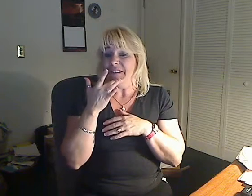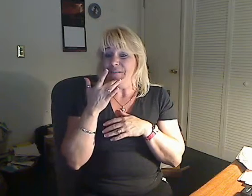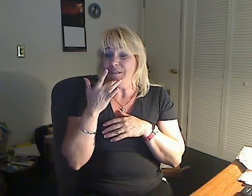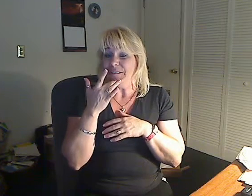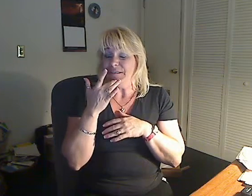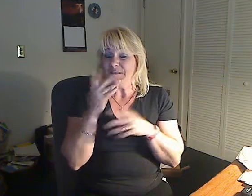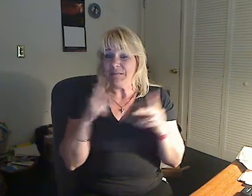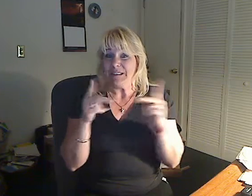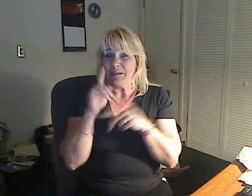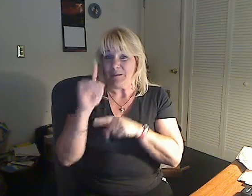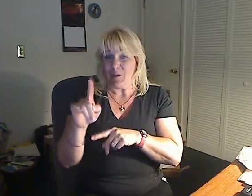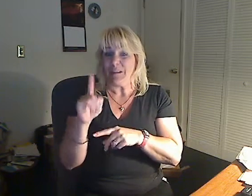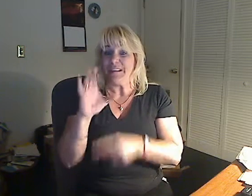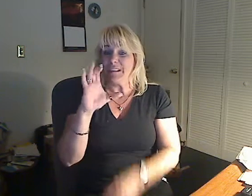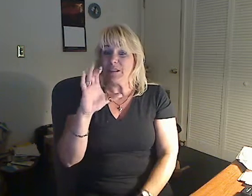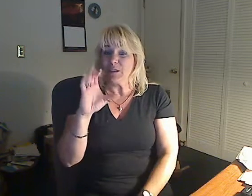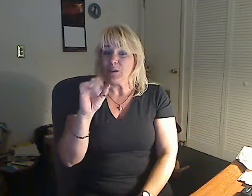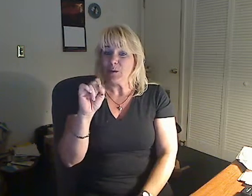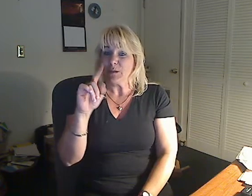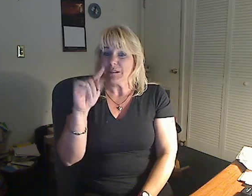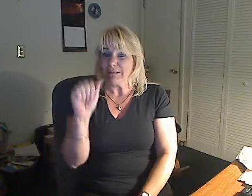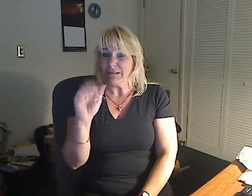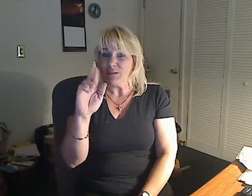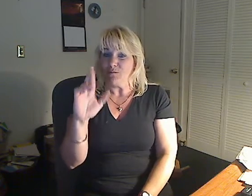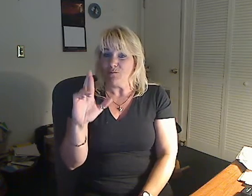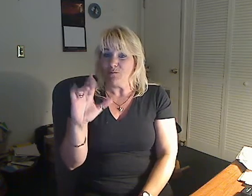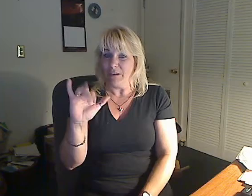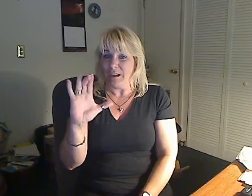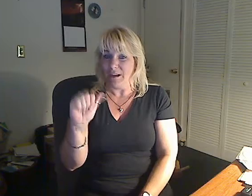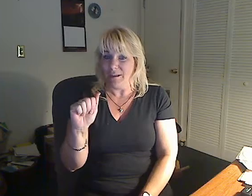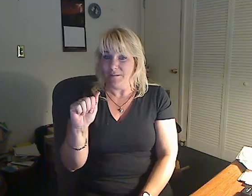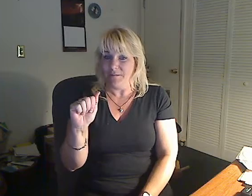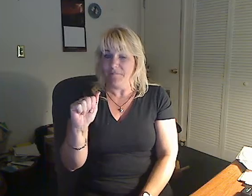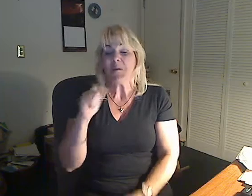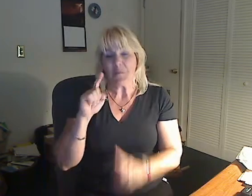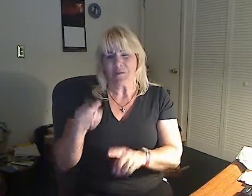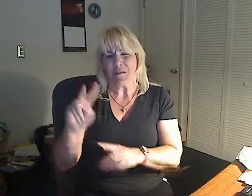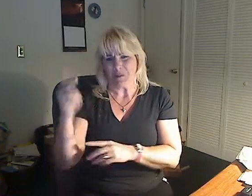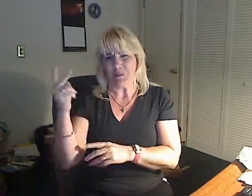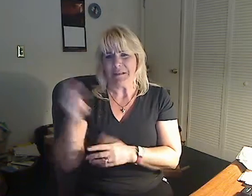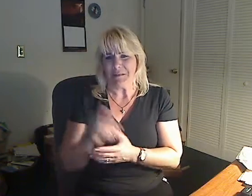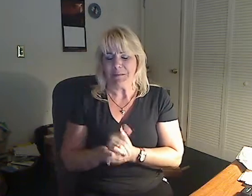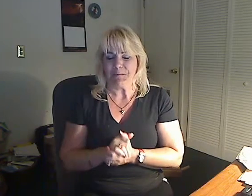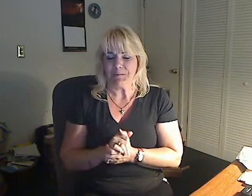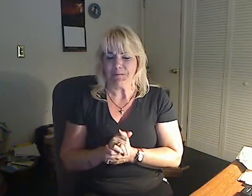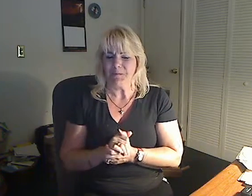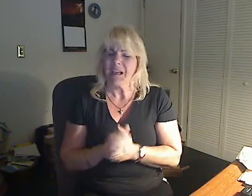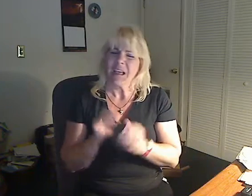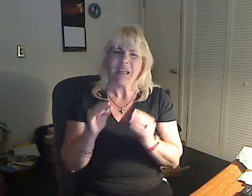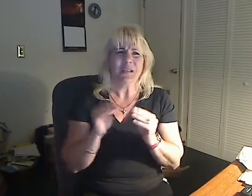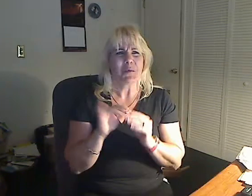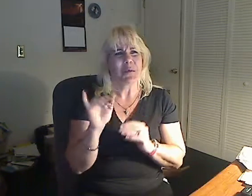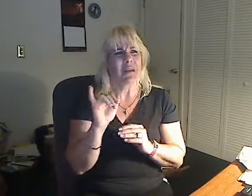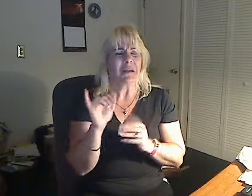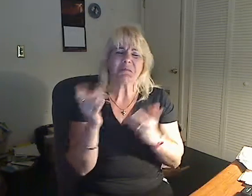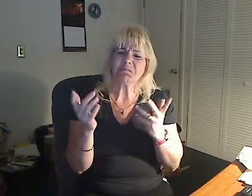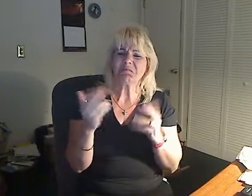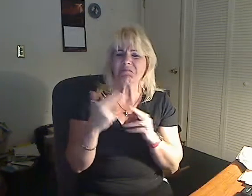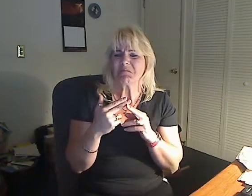Rica, and we have gone to Costa Rica twice. It's more of a adventure place. It's not somewhere you would want to go if you want to lay